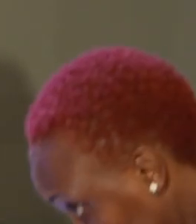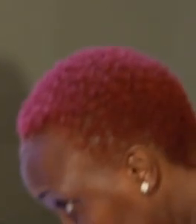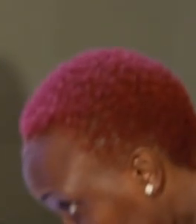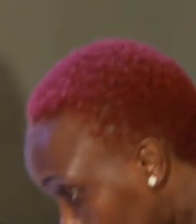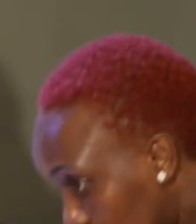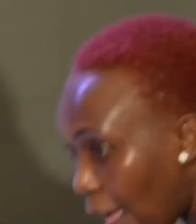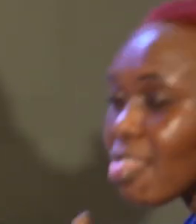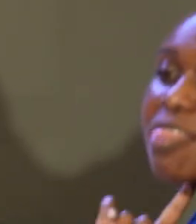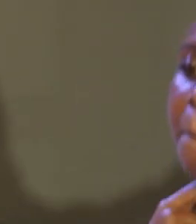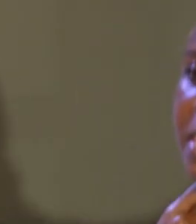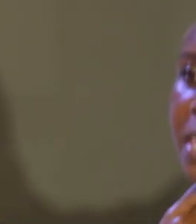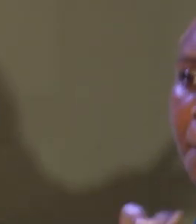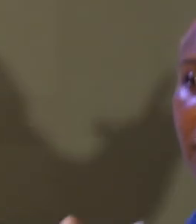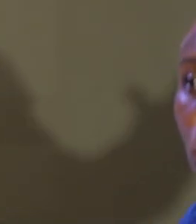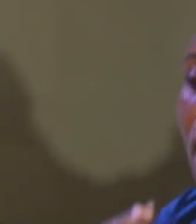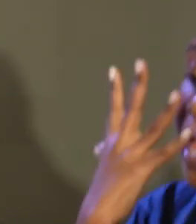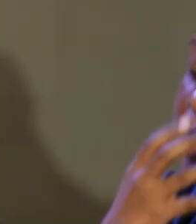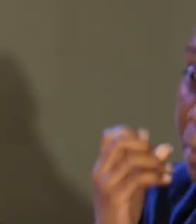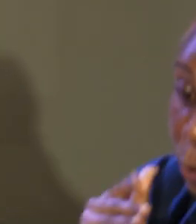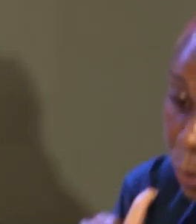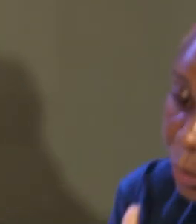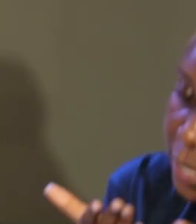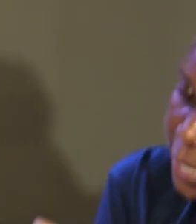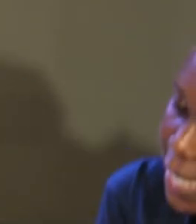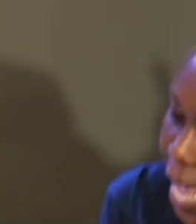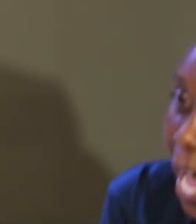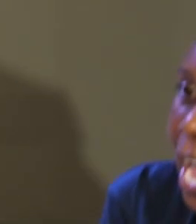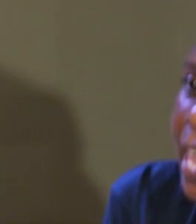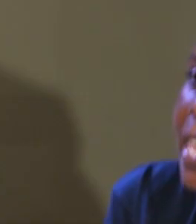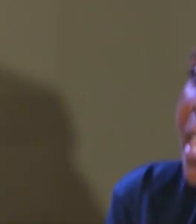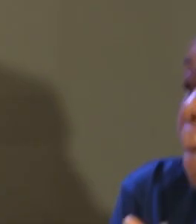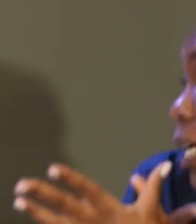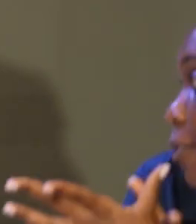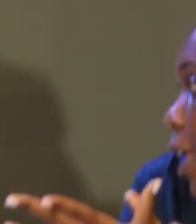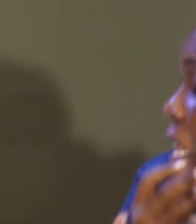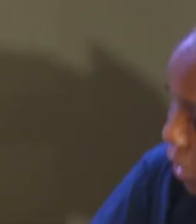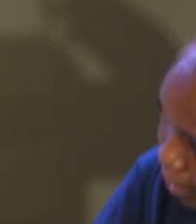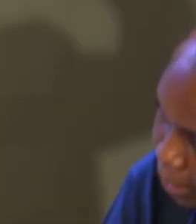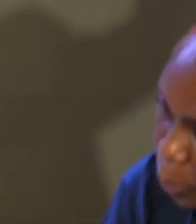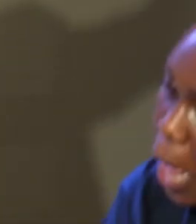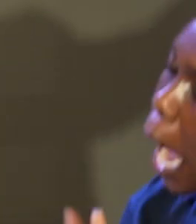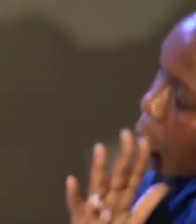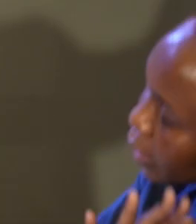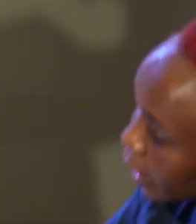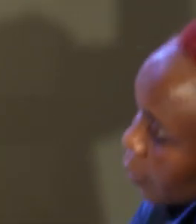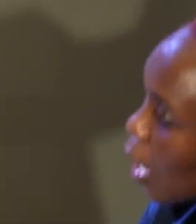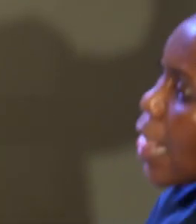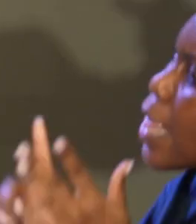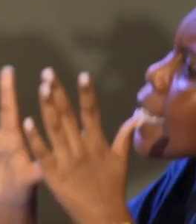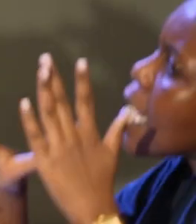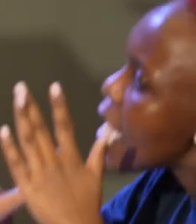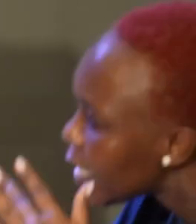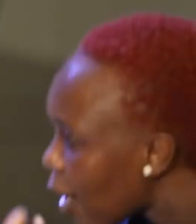honey. So there is the beauty in the butterfly, in its gracefulness, which we realize later that we